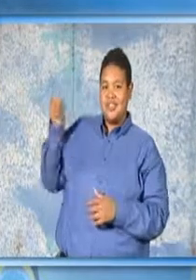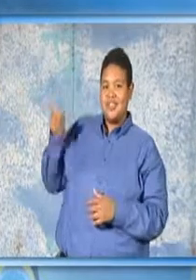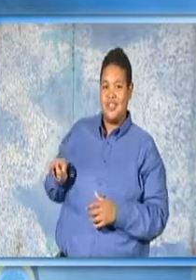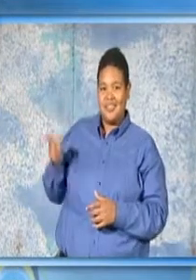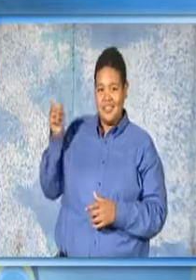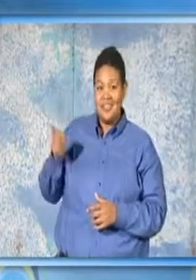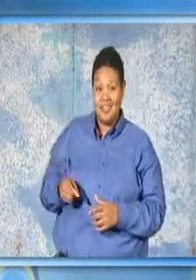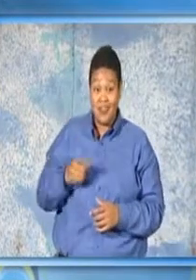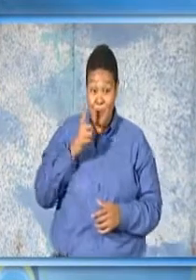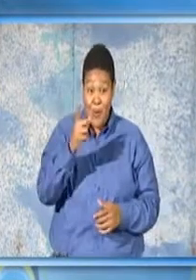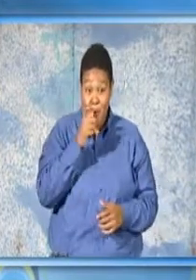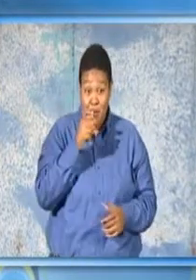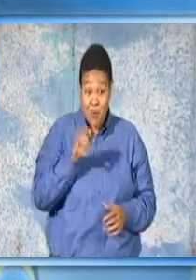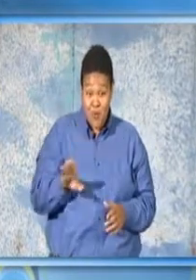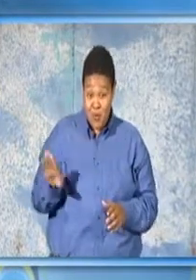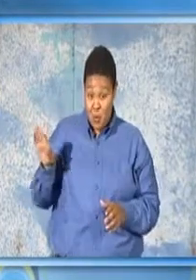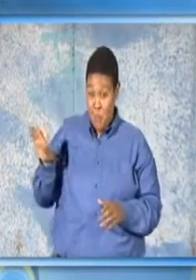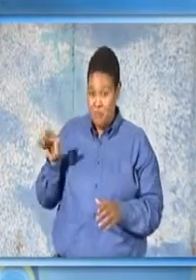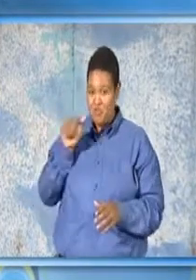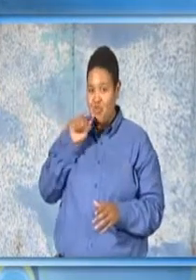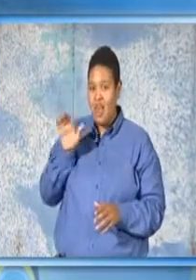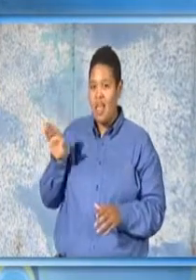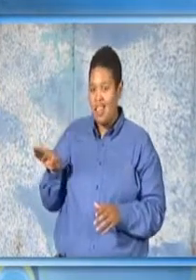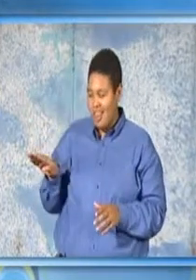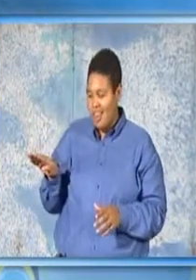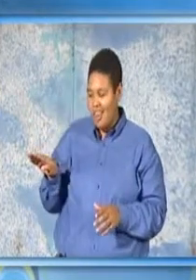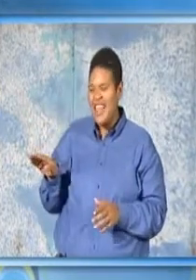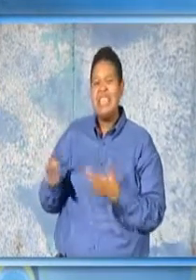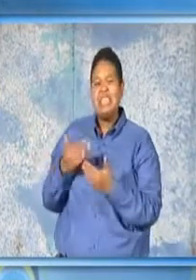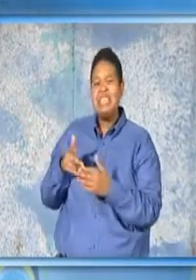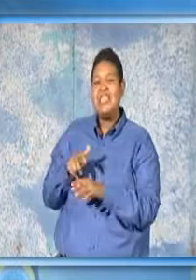The one whose slope is less steep would have the easier climb.